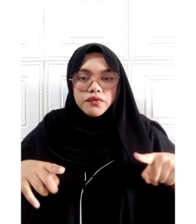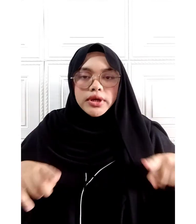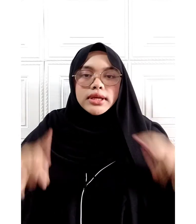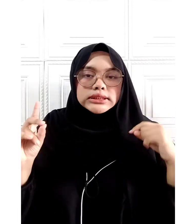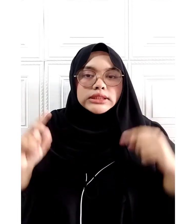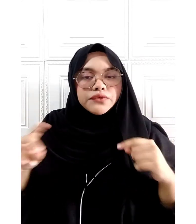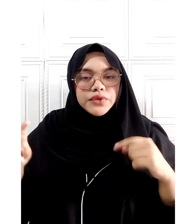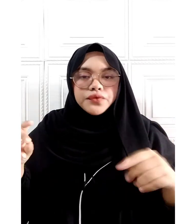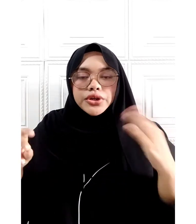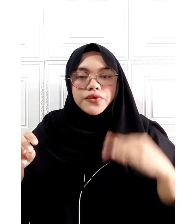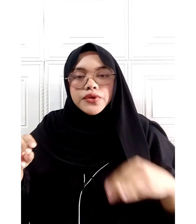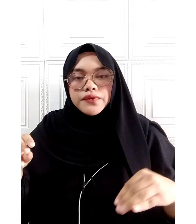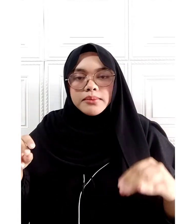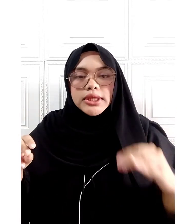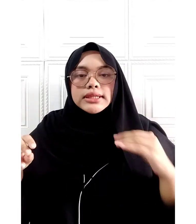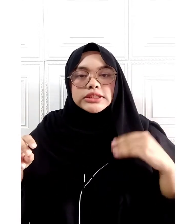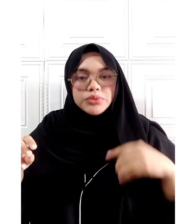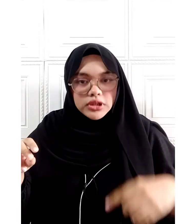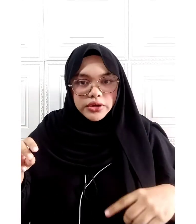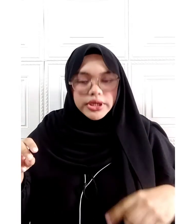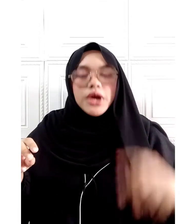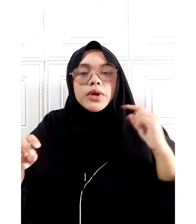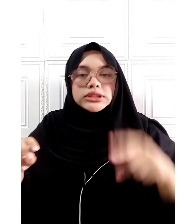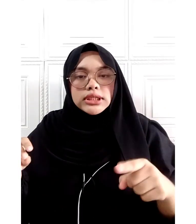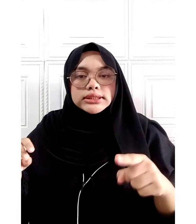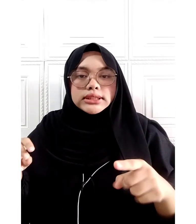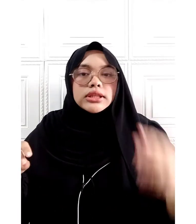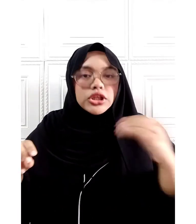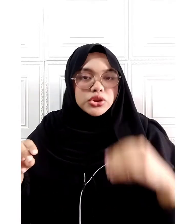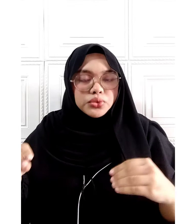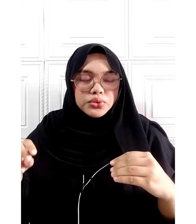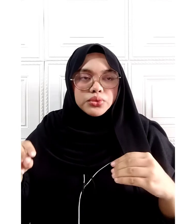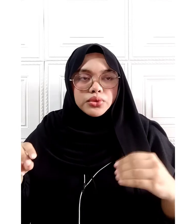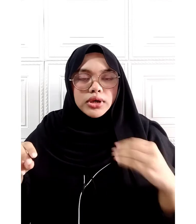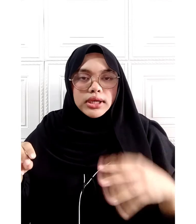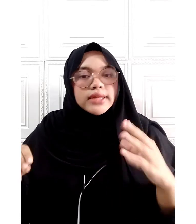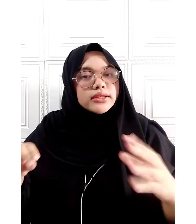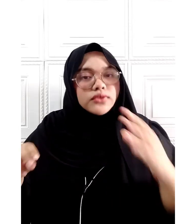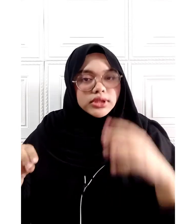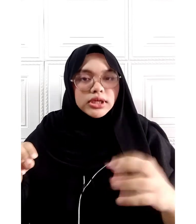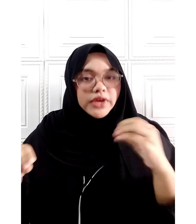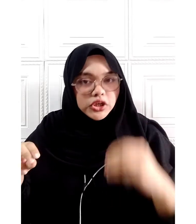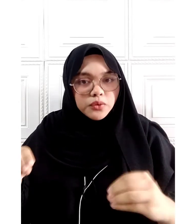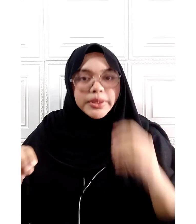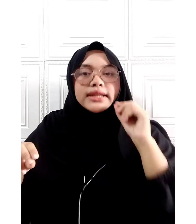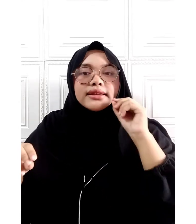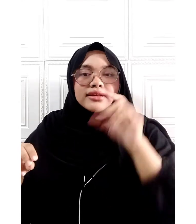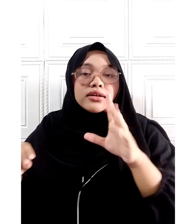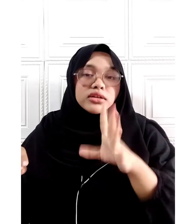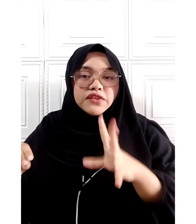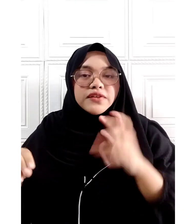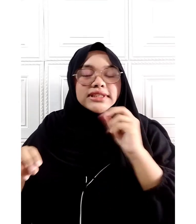it is different for the uniformly distributed load. We actually still need to calculate the theoretical value, but the difference is